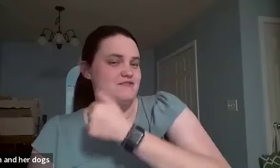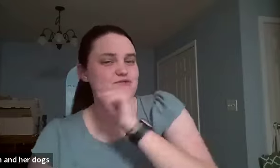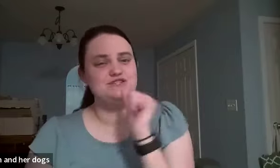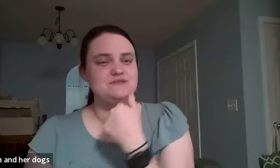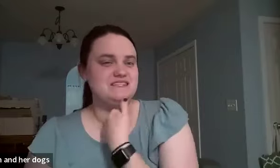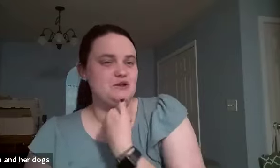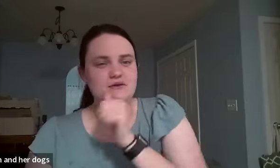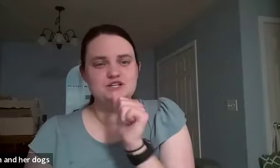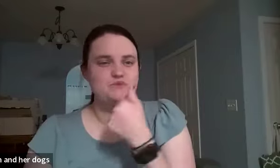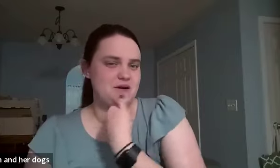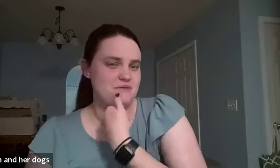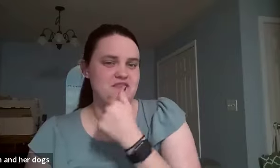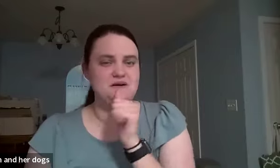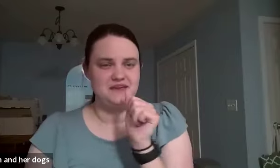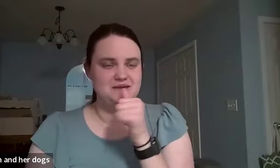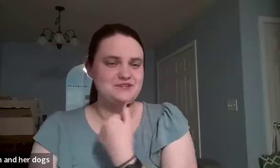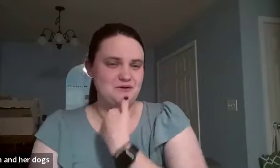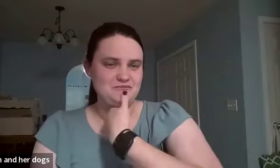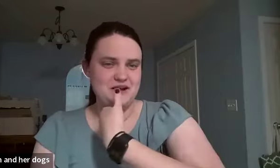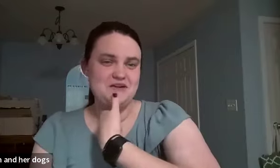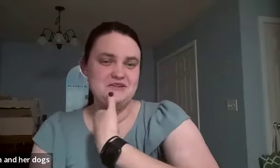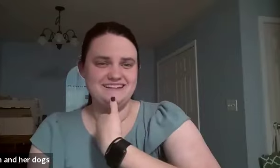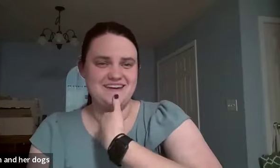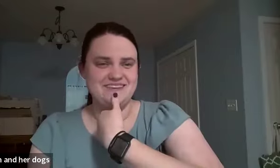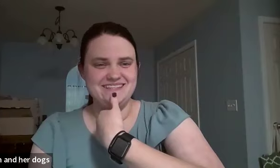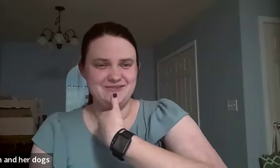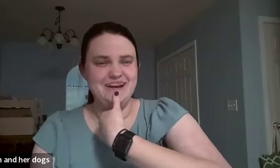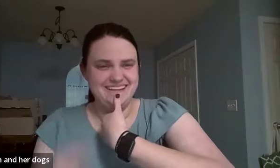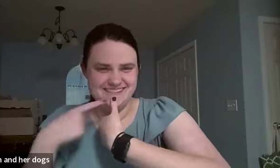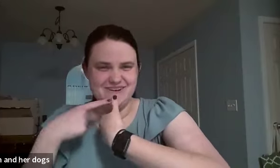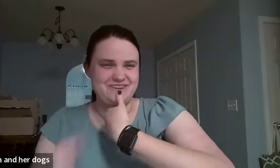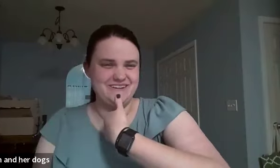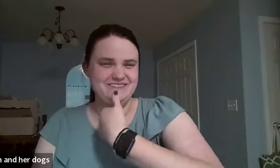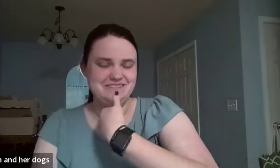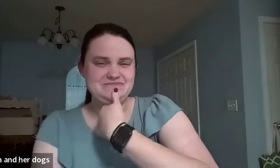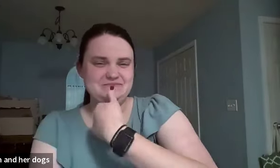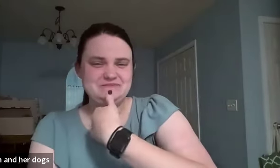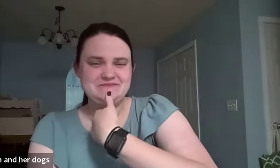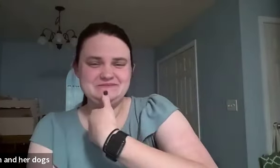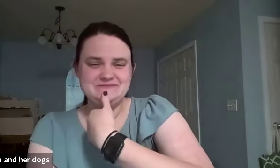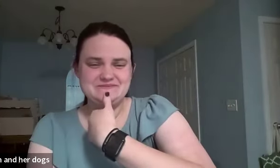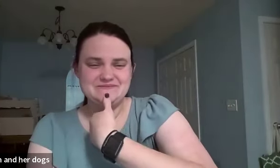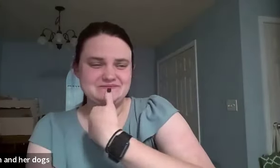like everyone's doing this little like, which way do I put my thumb game? So right now y'all get to have the easy way because of my finger.